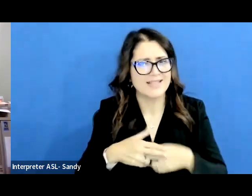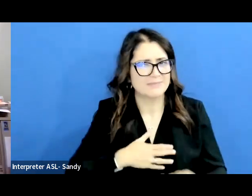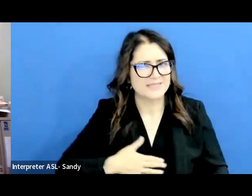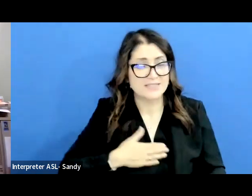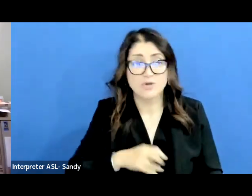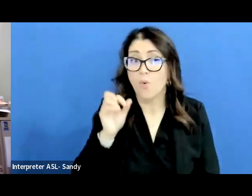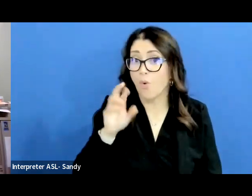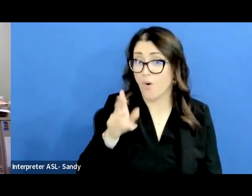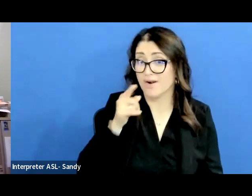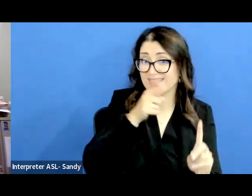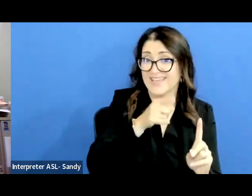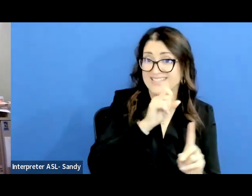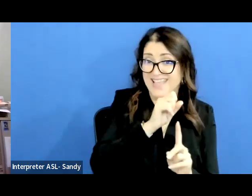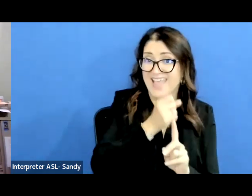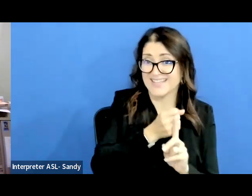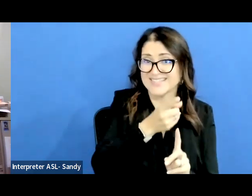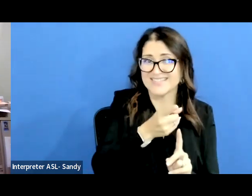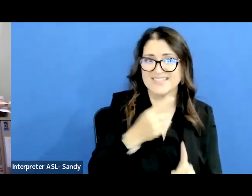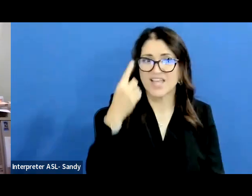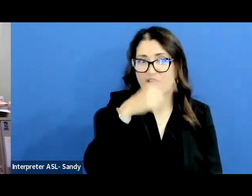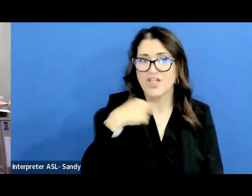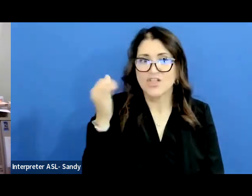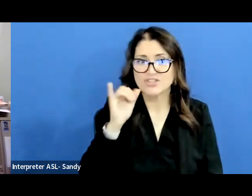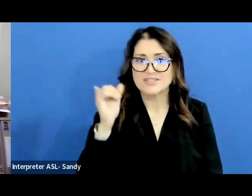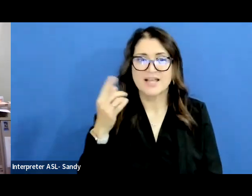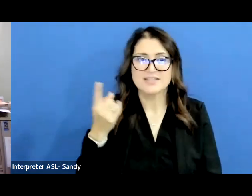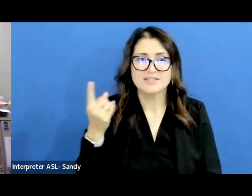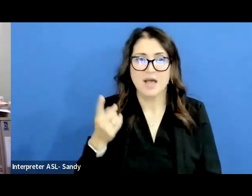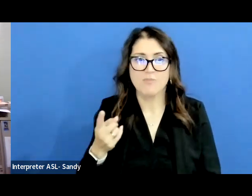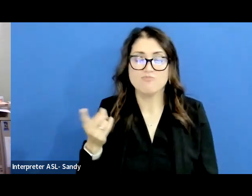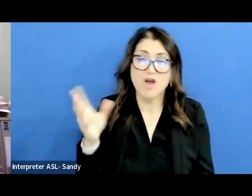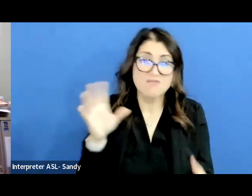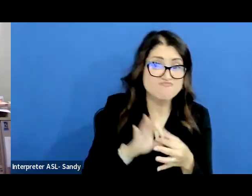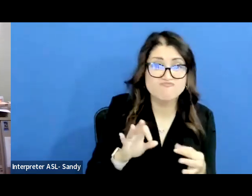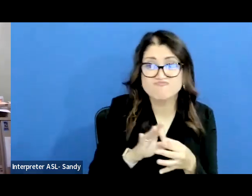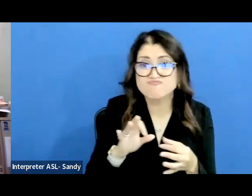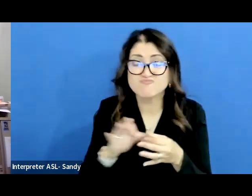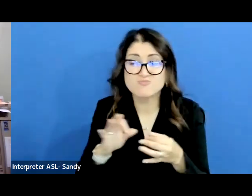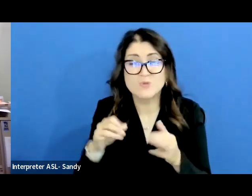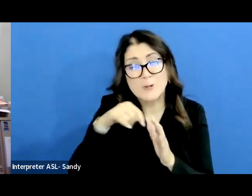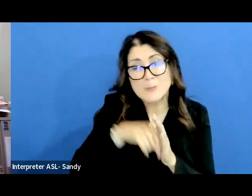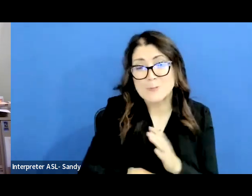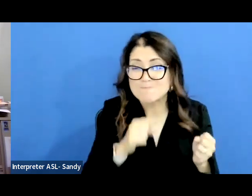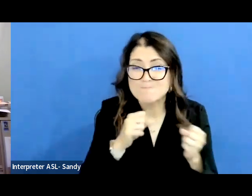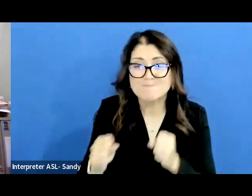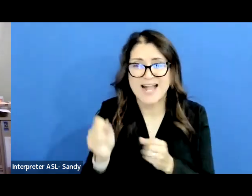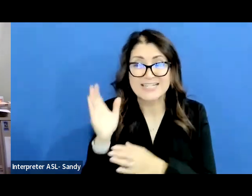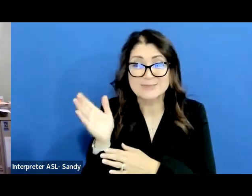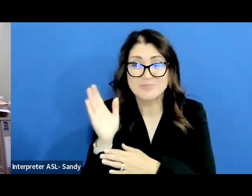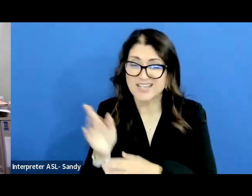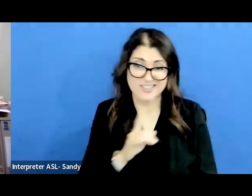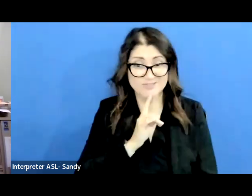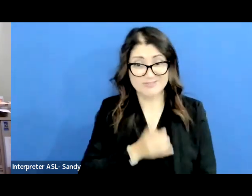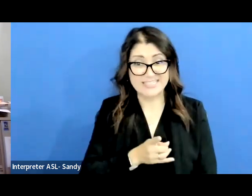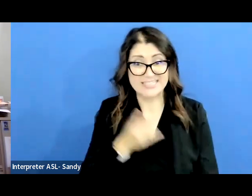Or in this case, what looks like somebody giving like a really compelling speech is actually somebody doing